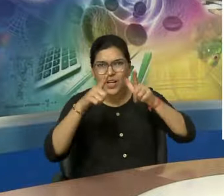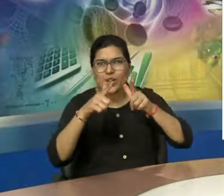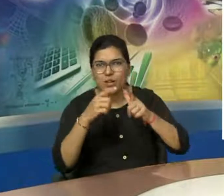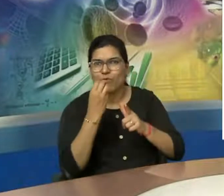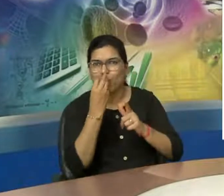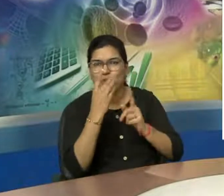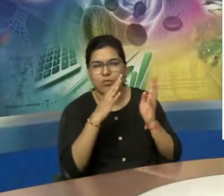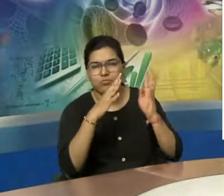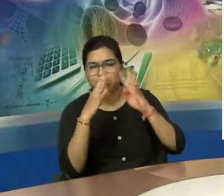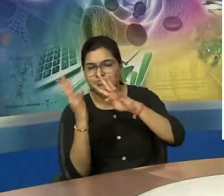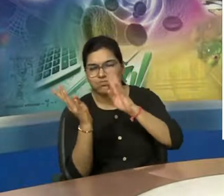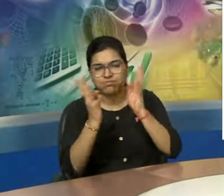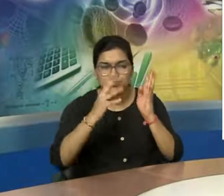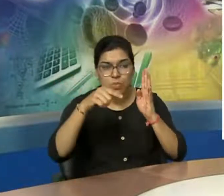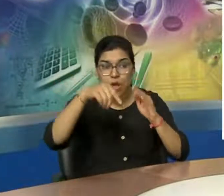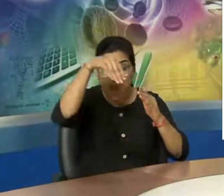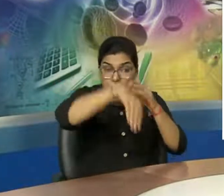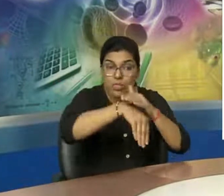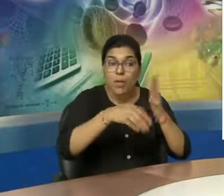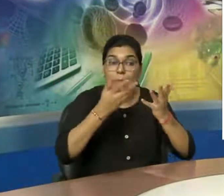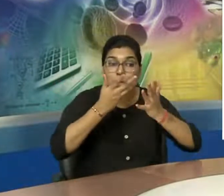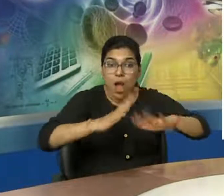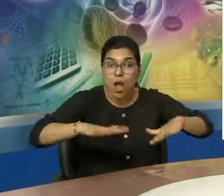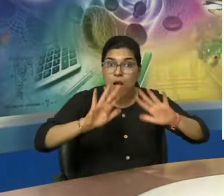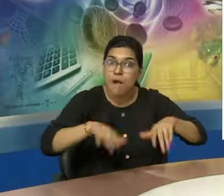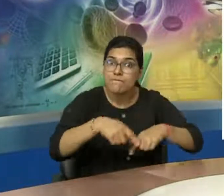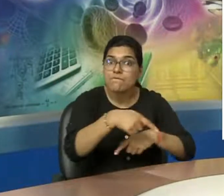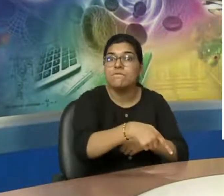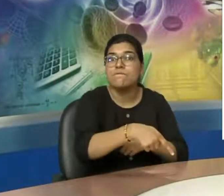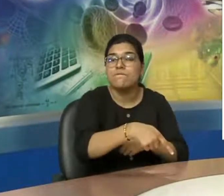phytoplankton, and many other kinds of organisms.